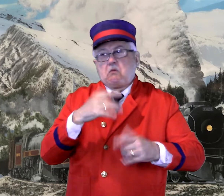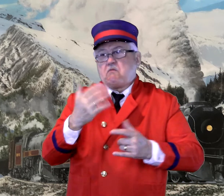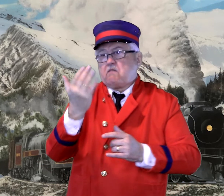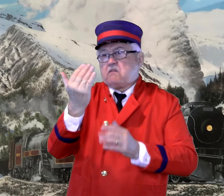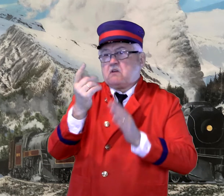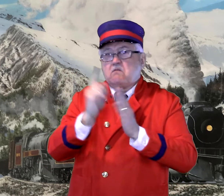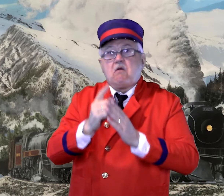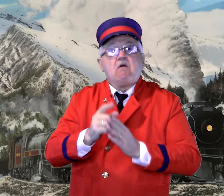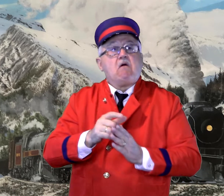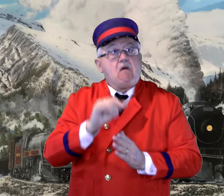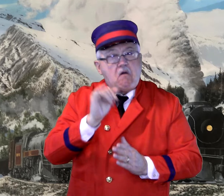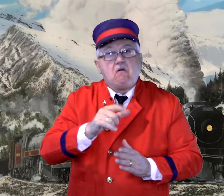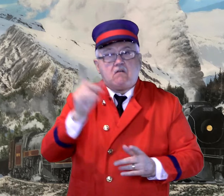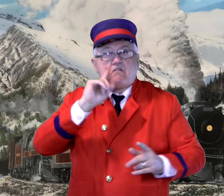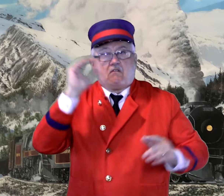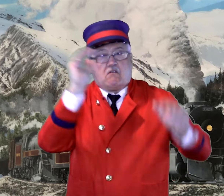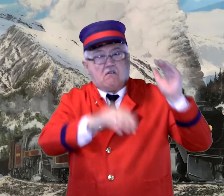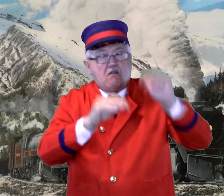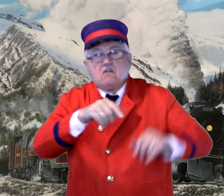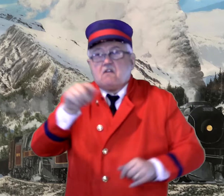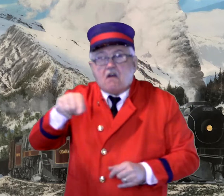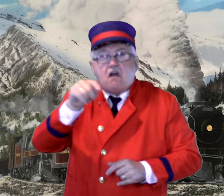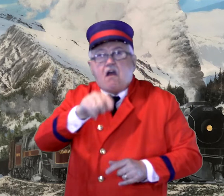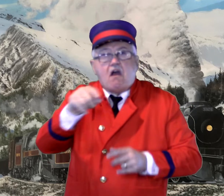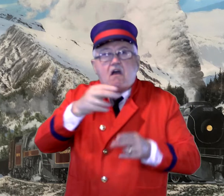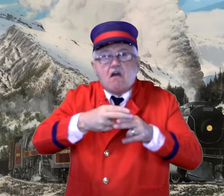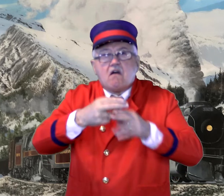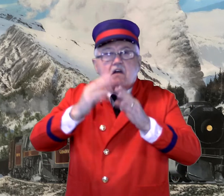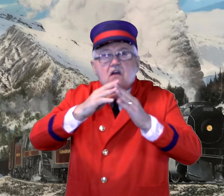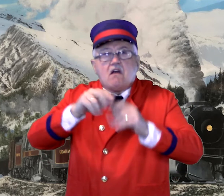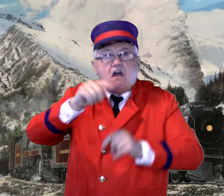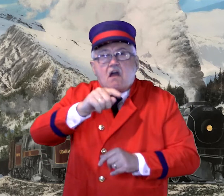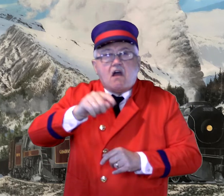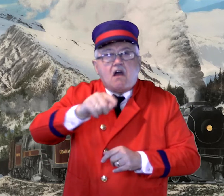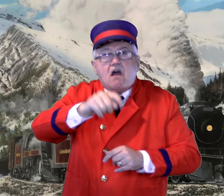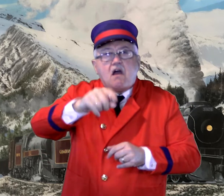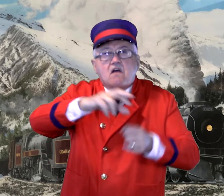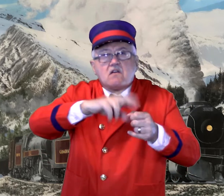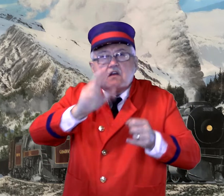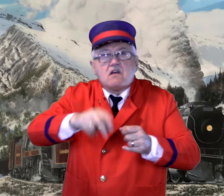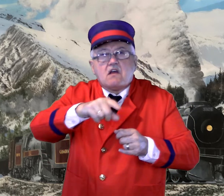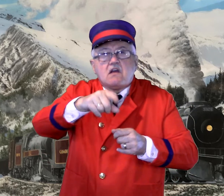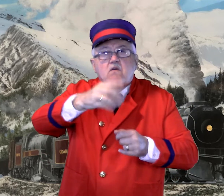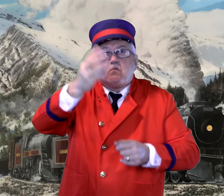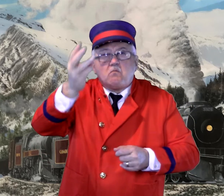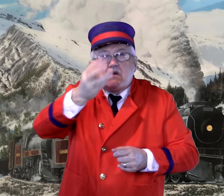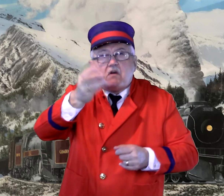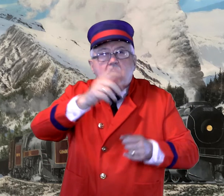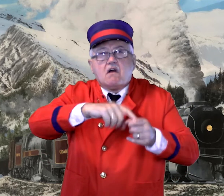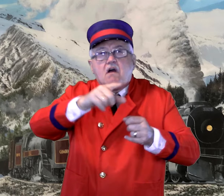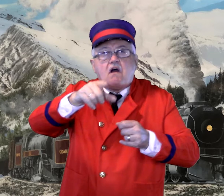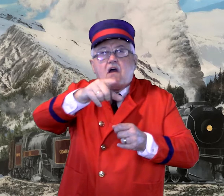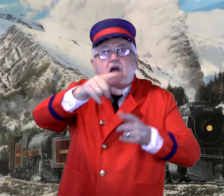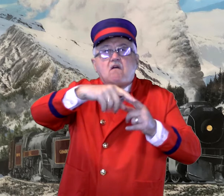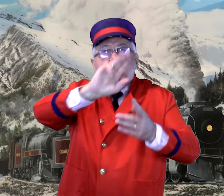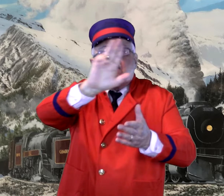say, we should be arriving in about 15 minutes. So all along the route, students frequently asked this person what the next stops would be, whether it